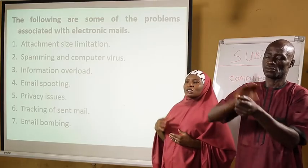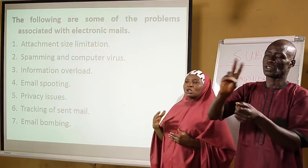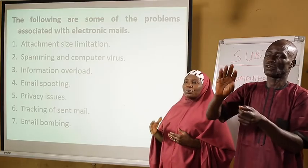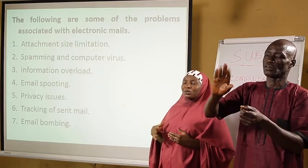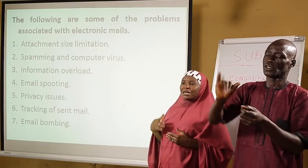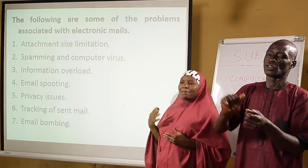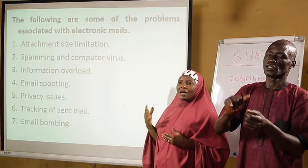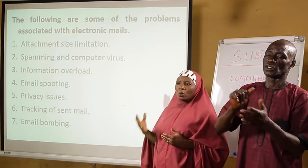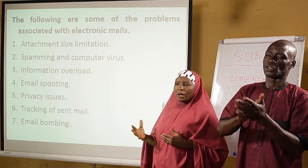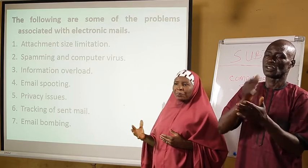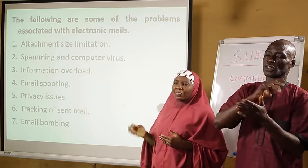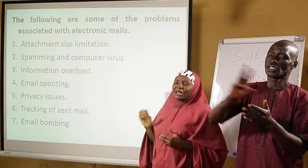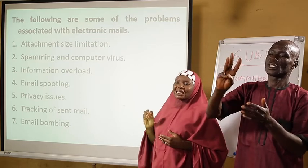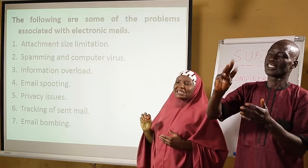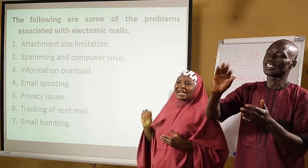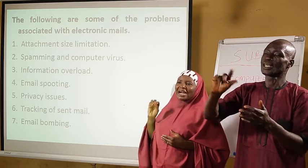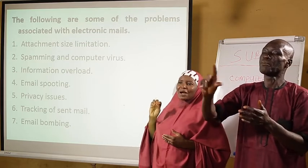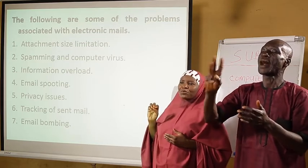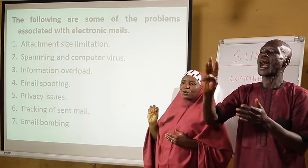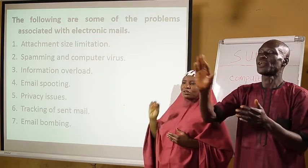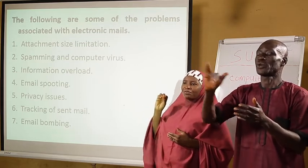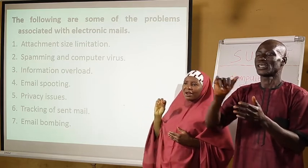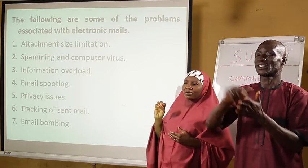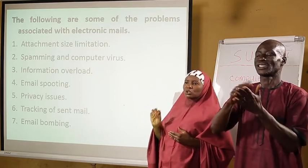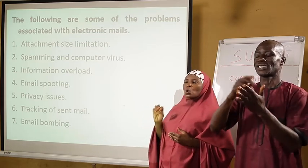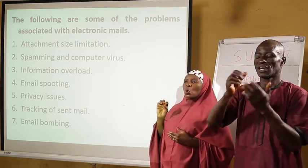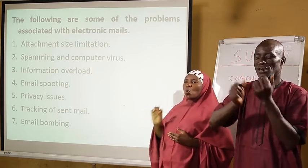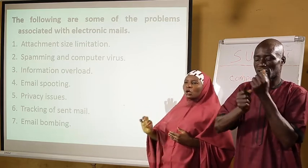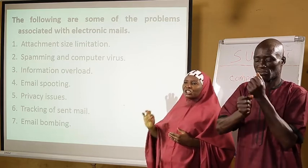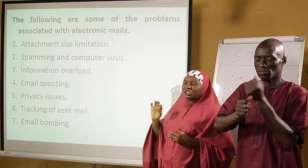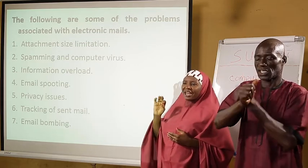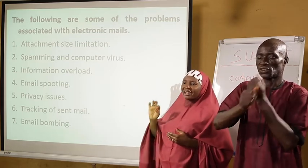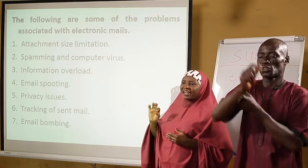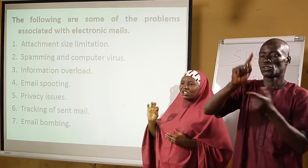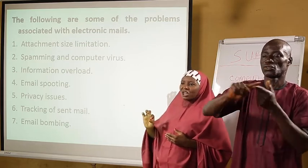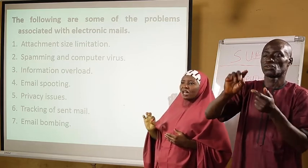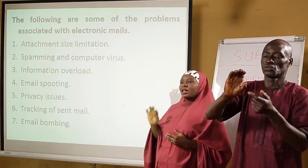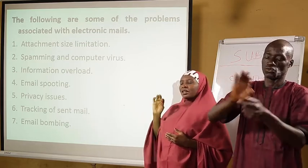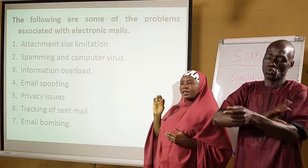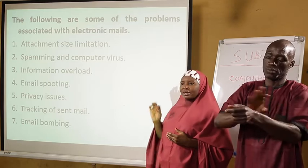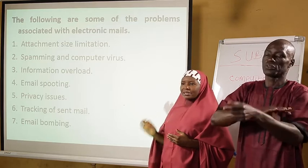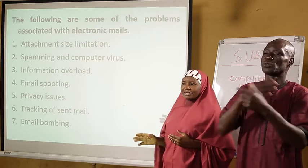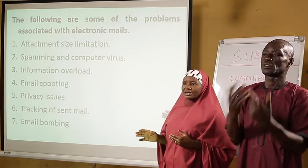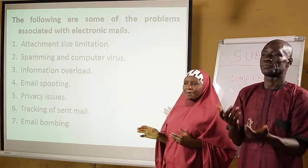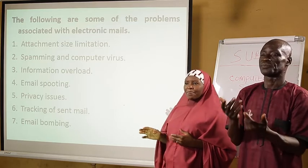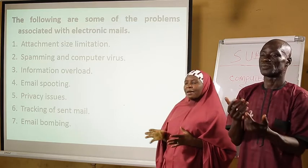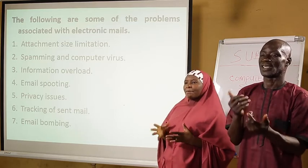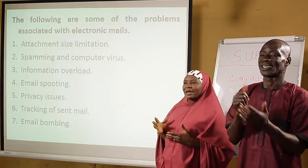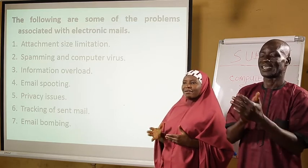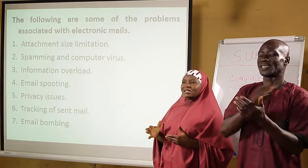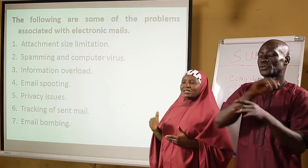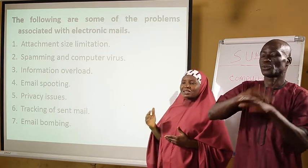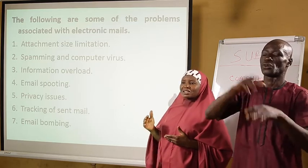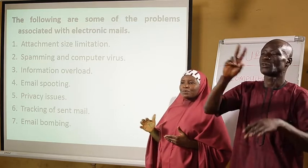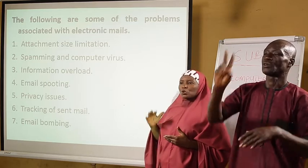we call it computer malware. These are harmful viruses which endanger the system